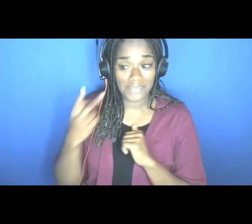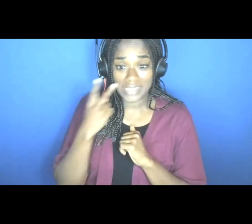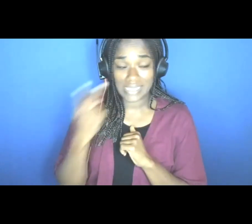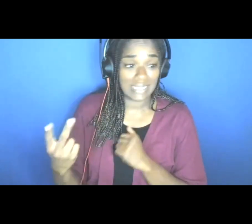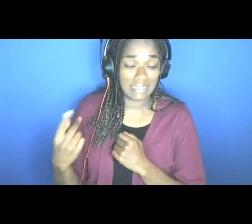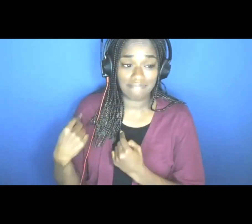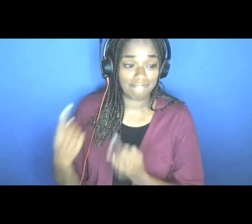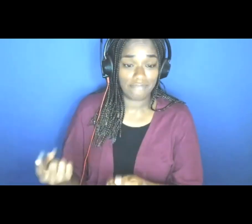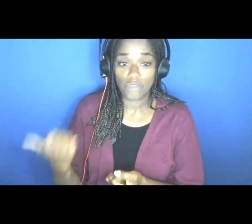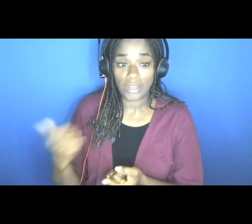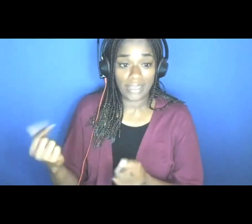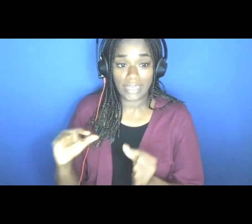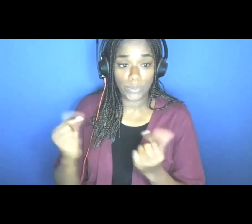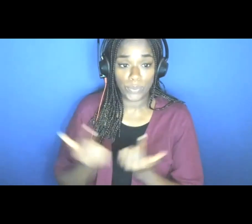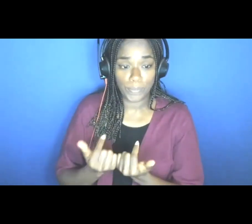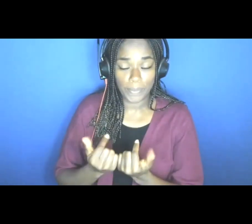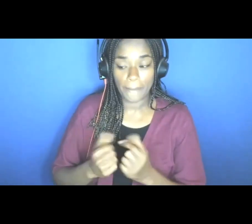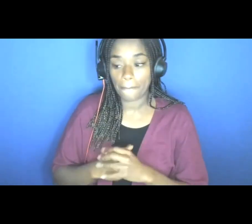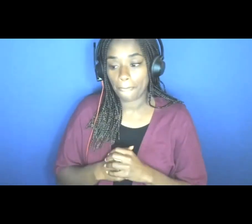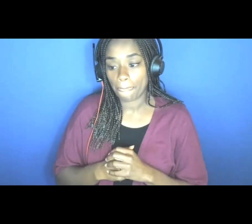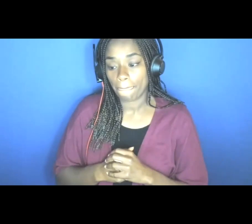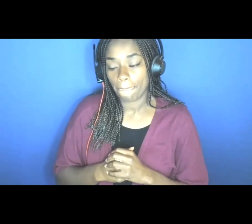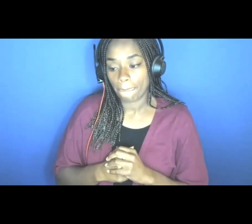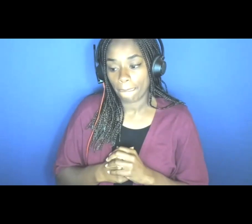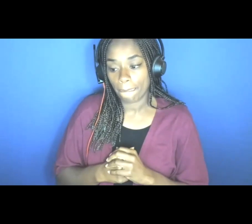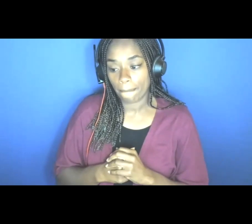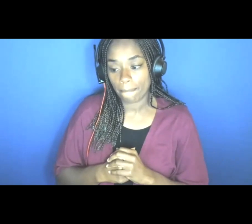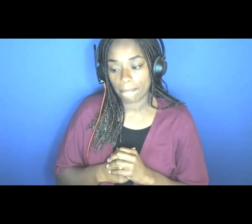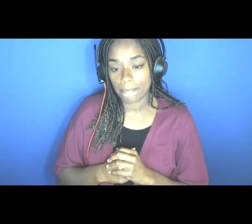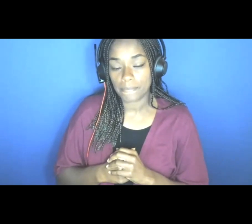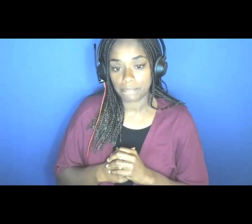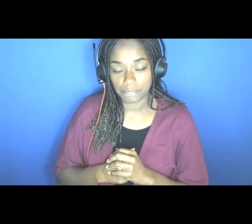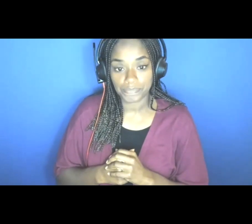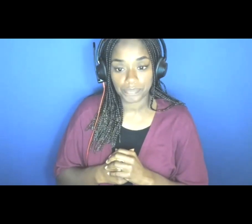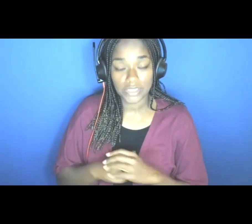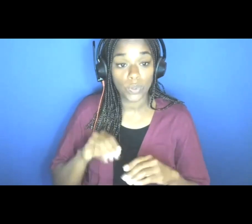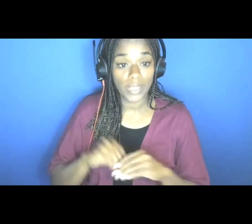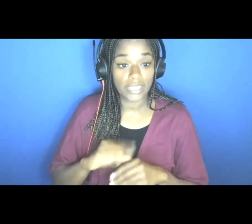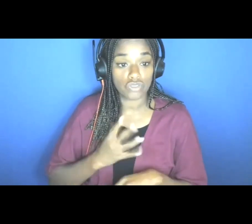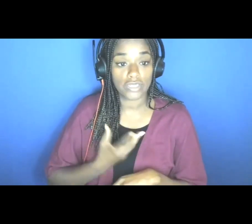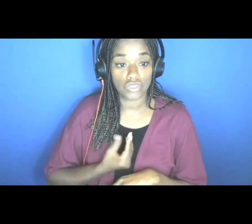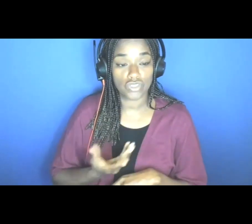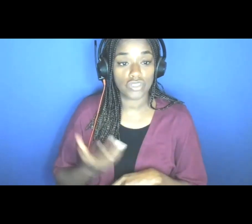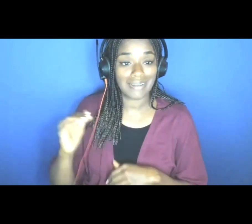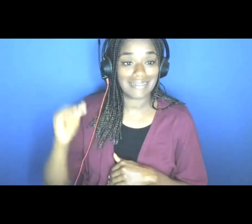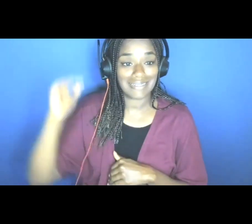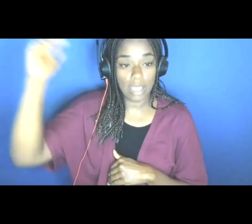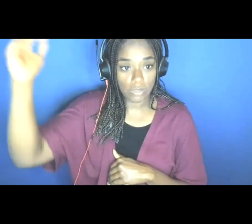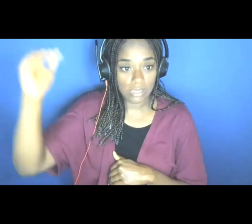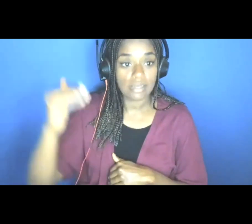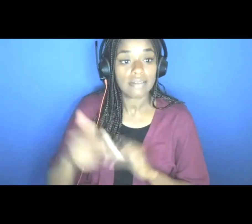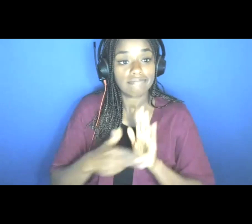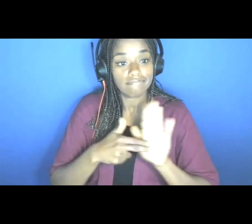any population group. So among transgender adults, the diagnosis of